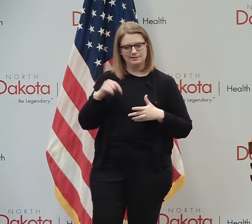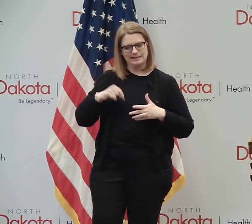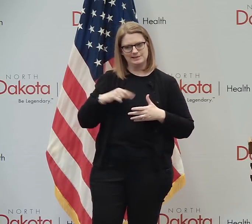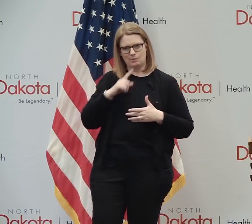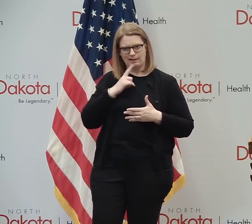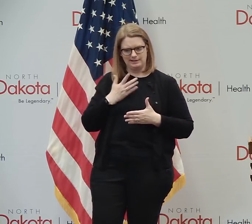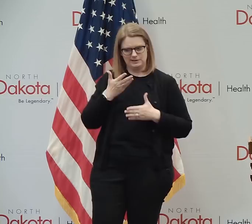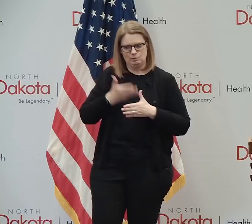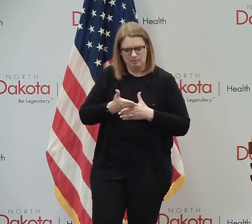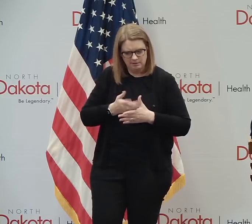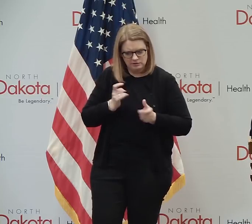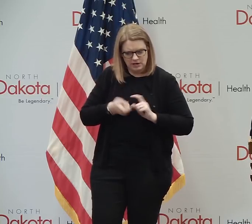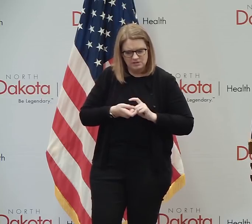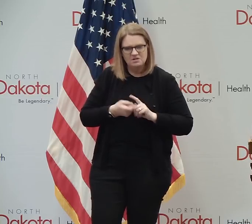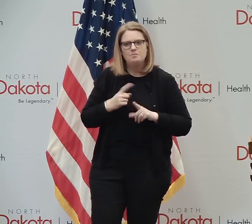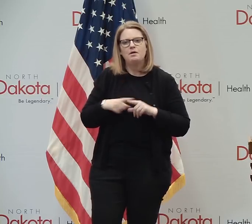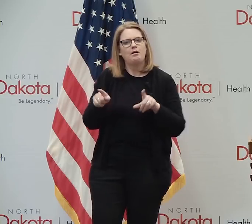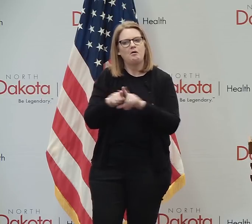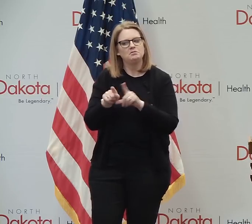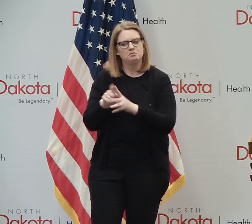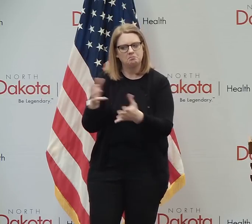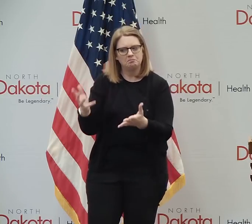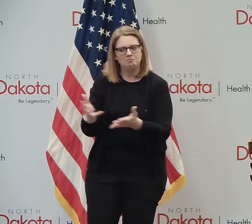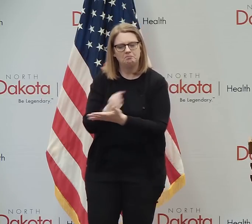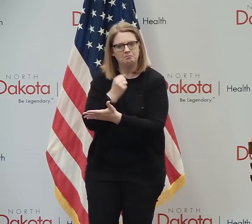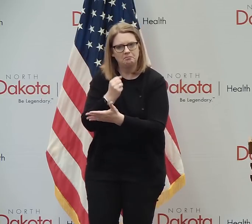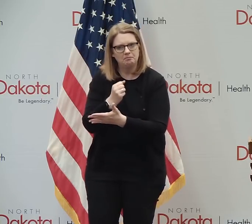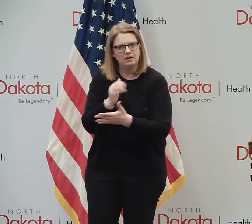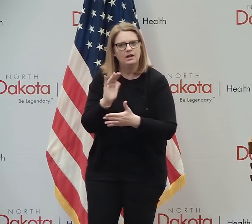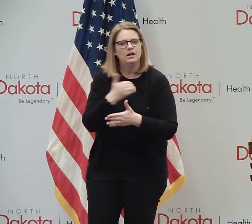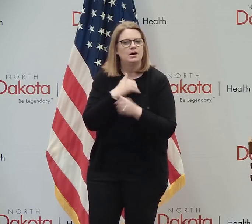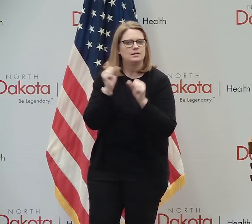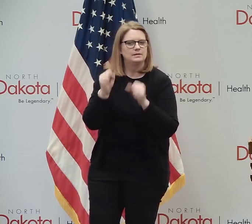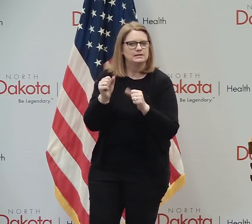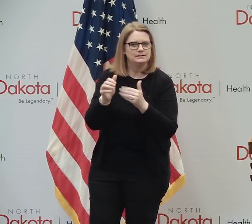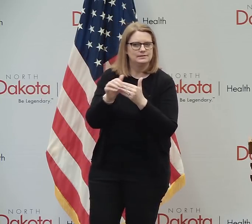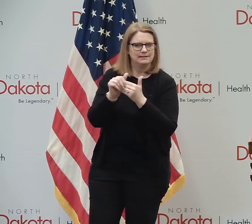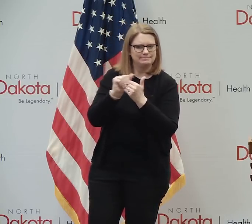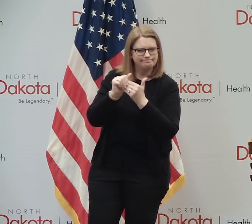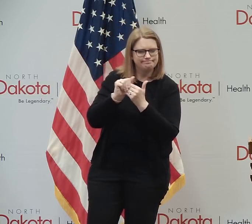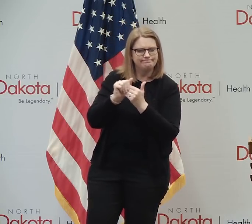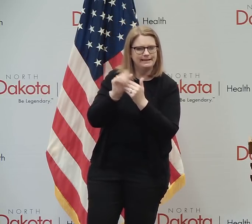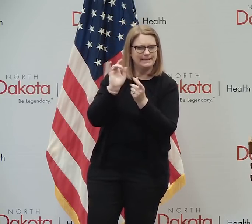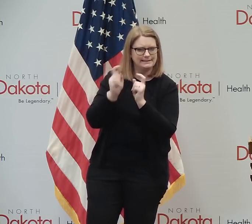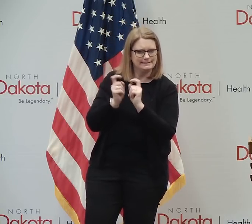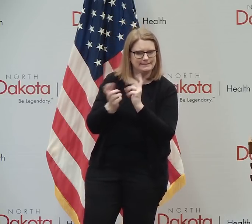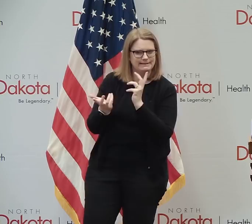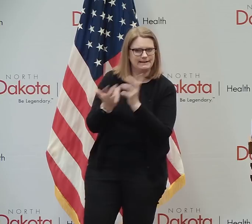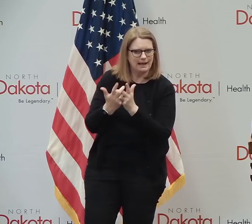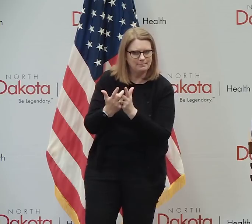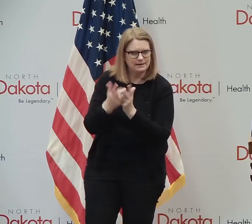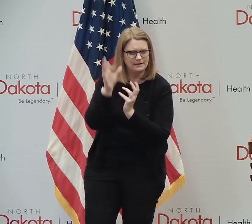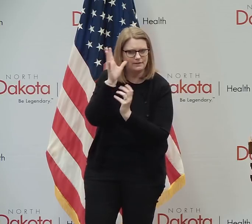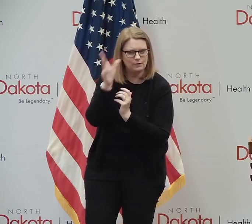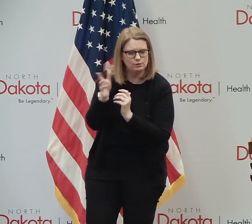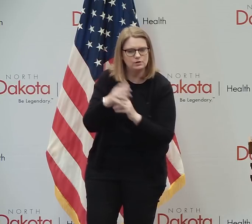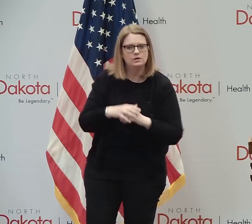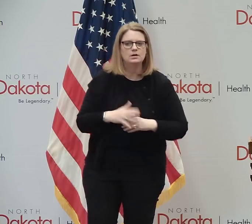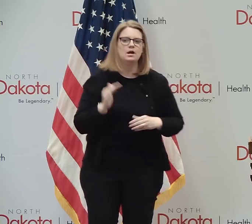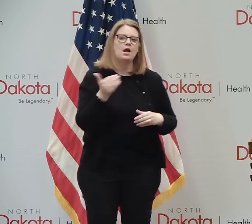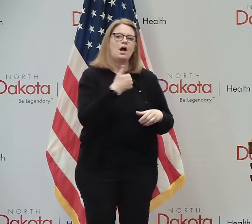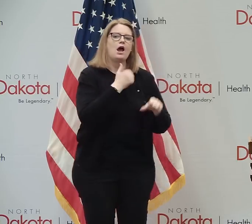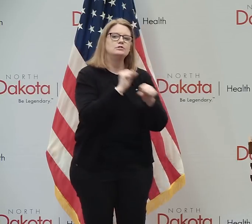but positive change and our ability to adapt and be flexible into the future. Our job is